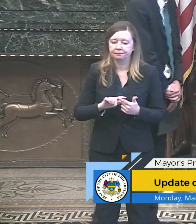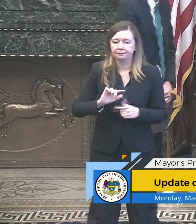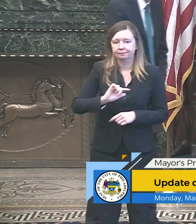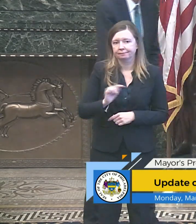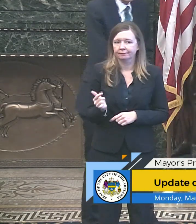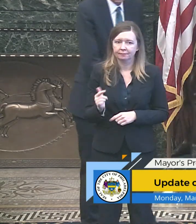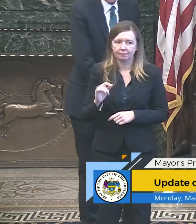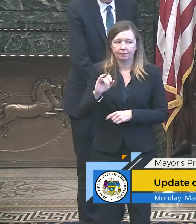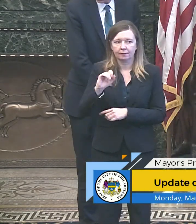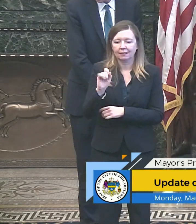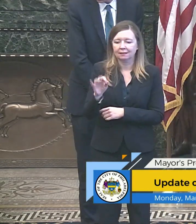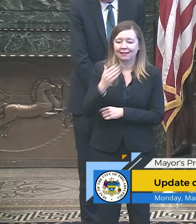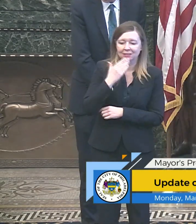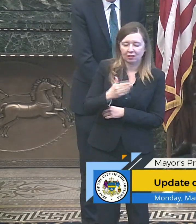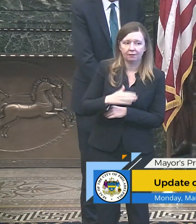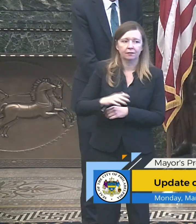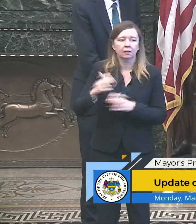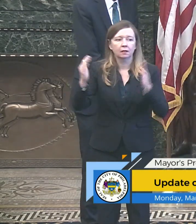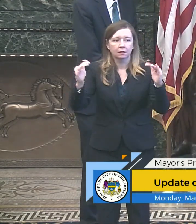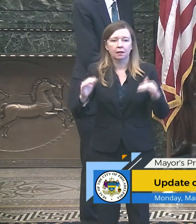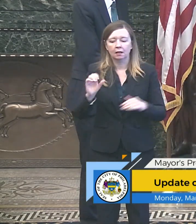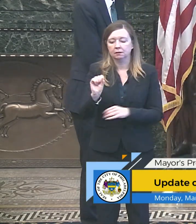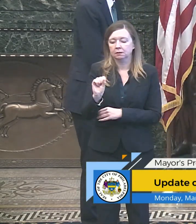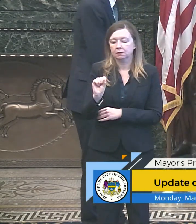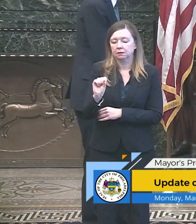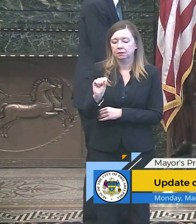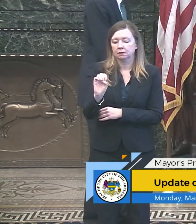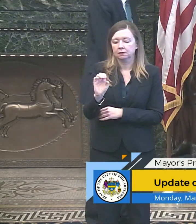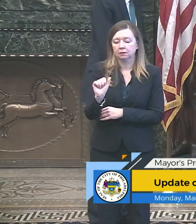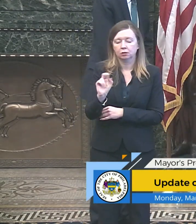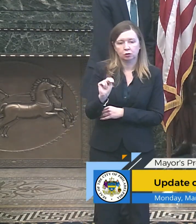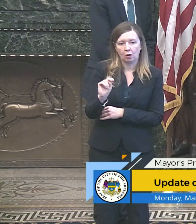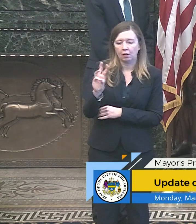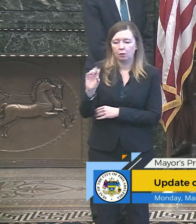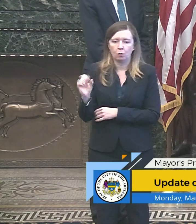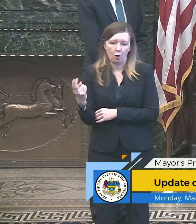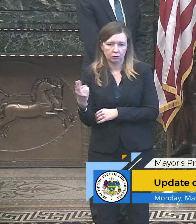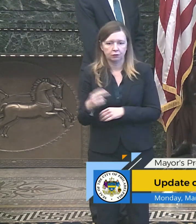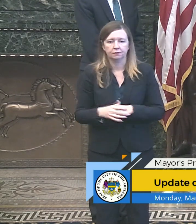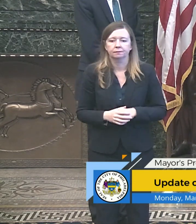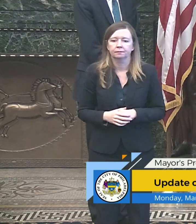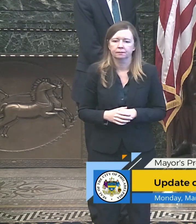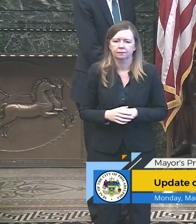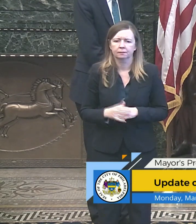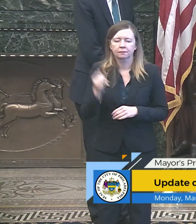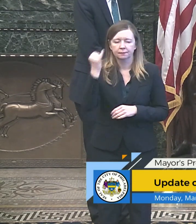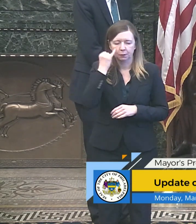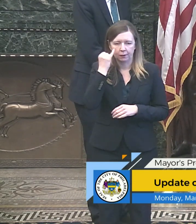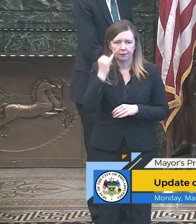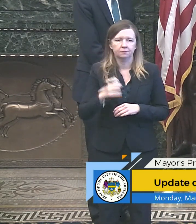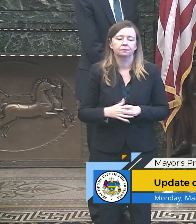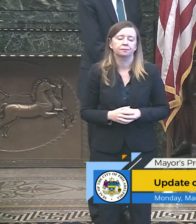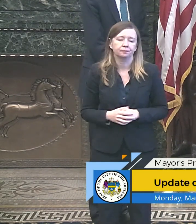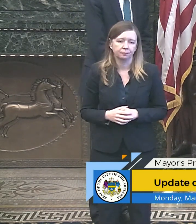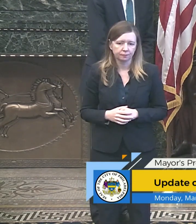Okay, thanks, Jeff. And next up is Sean Walsh of the Inquirer. Thanks.